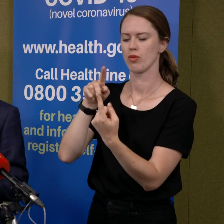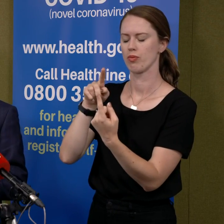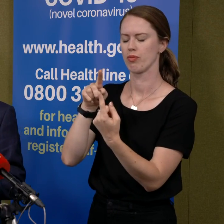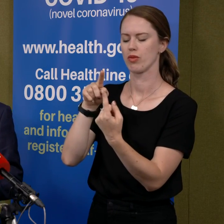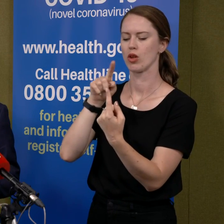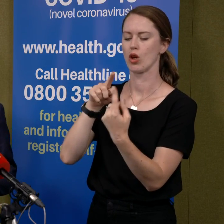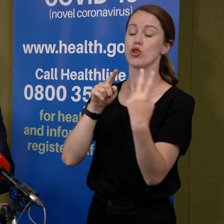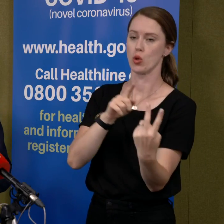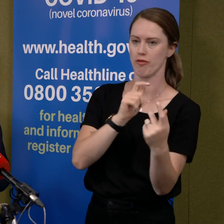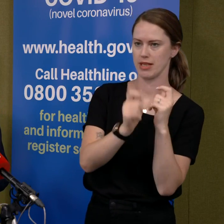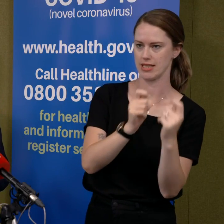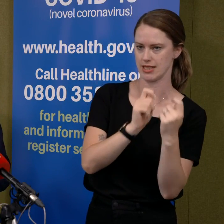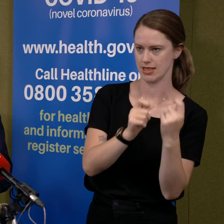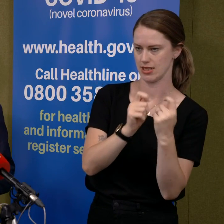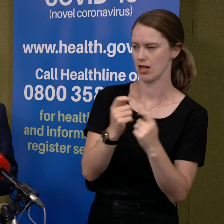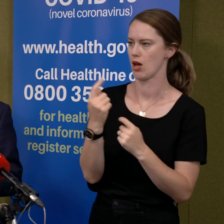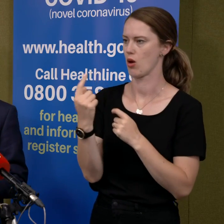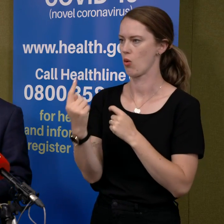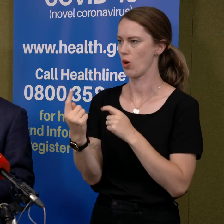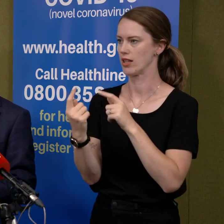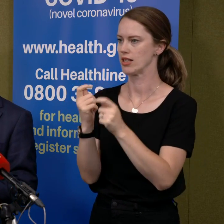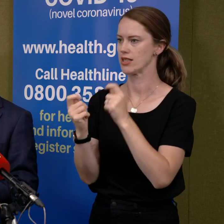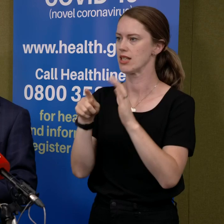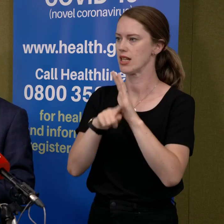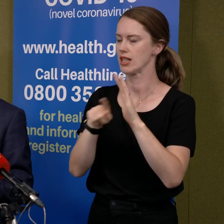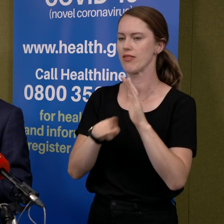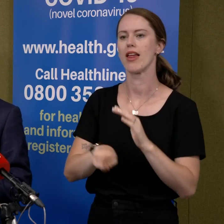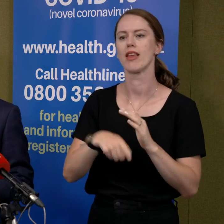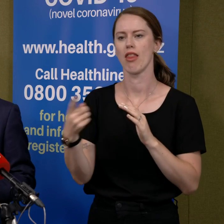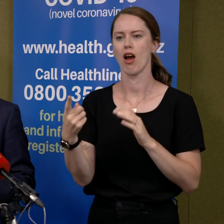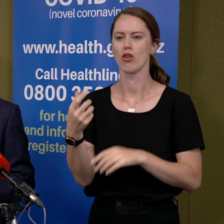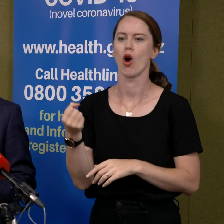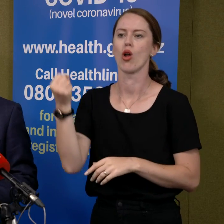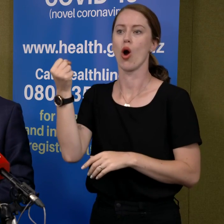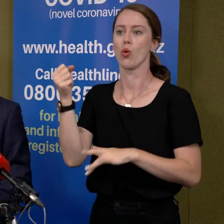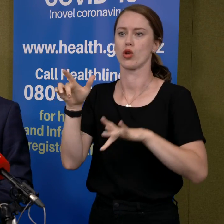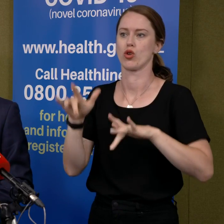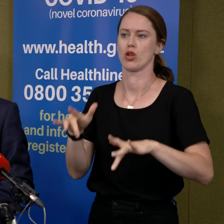2 have been tested, and 1 test is negative. The other result is still pending.